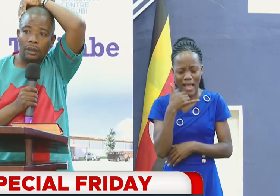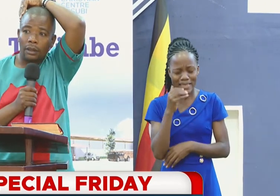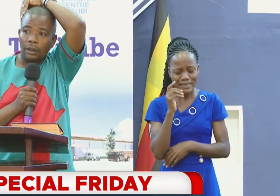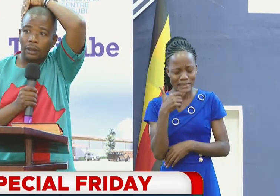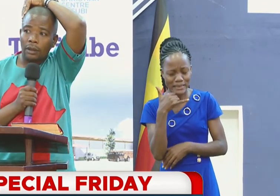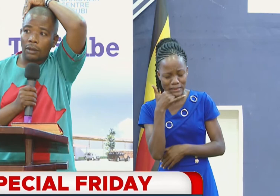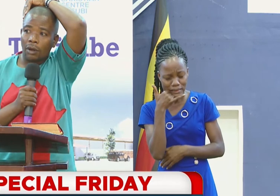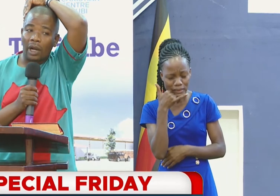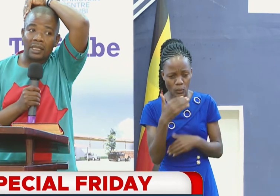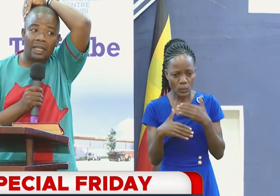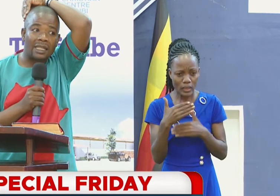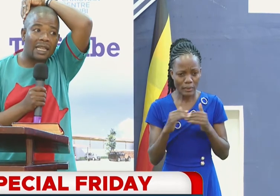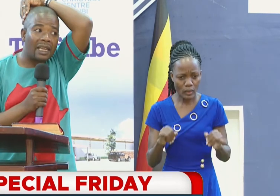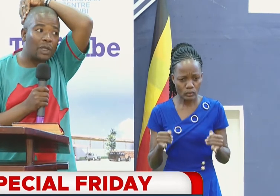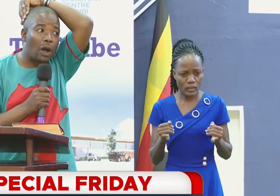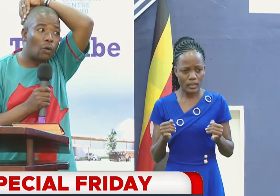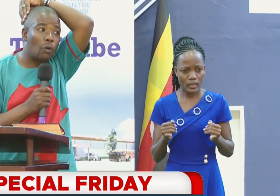an extent of wanting to call the